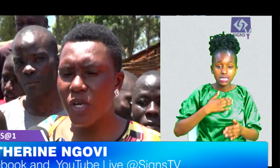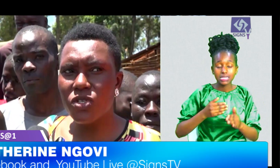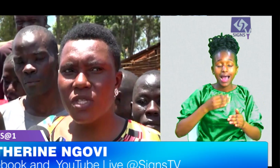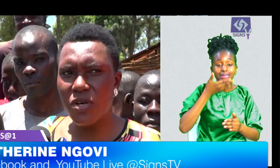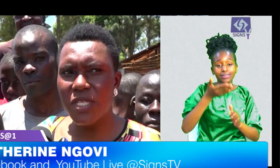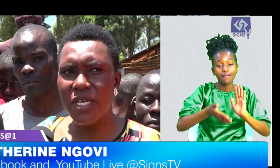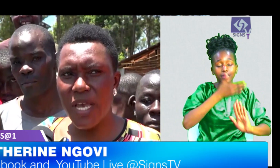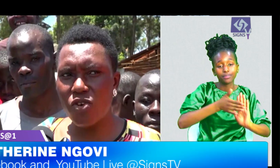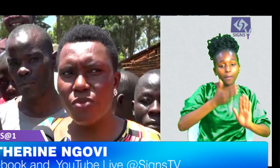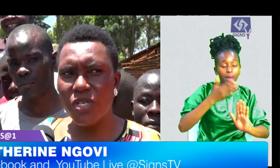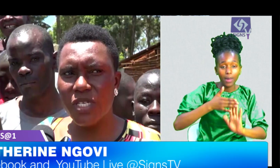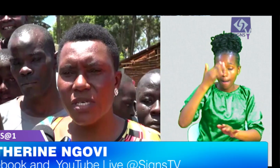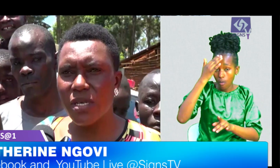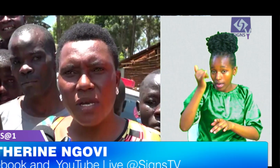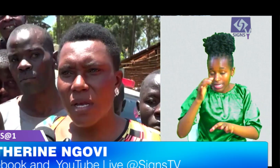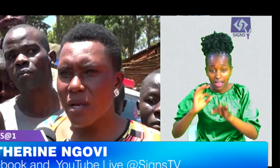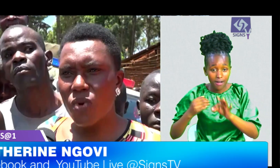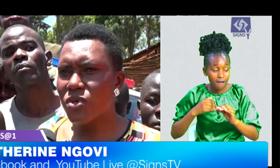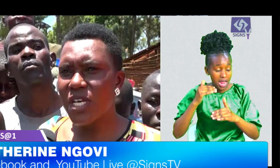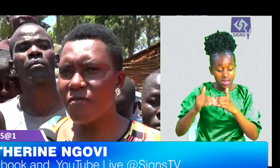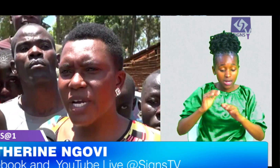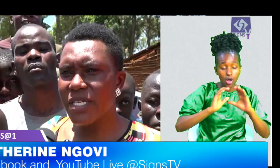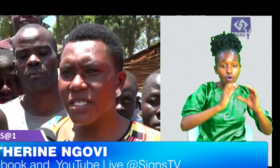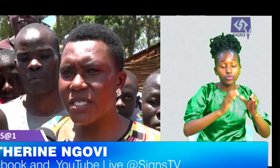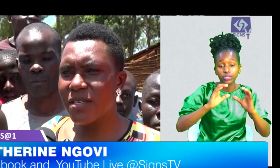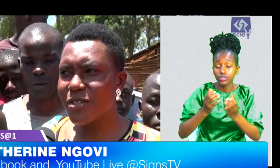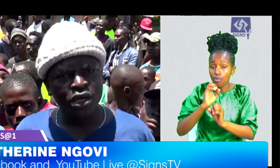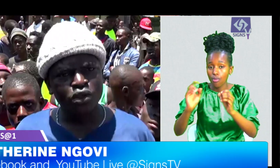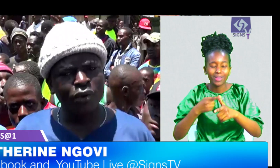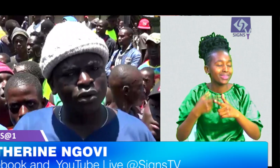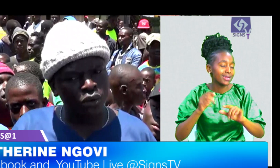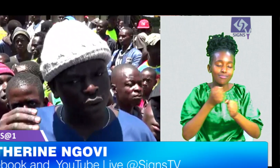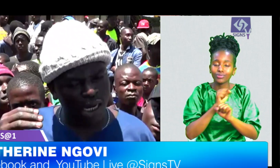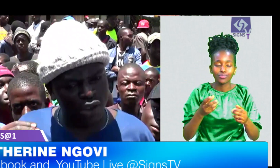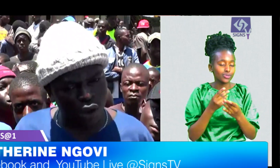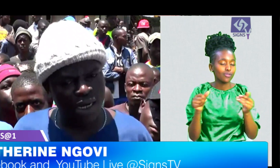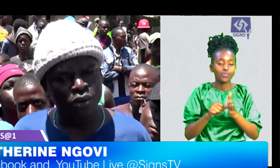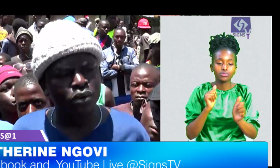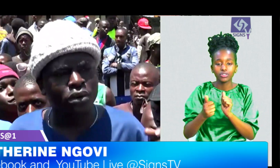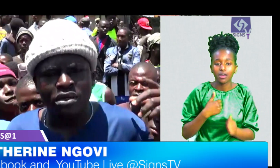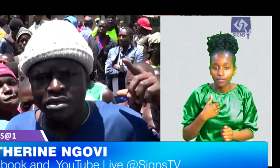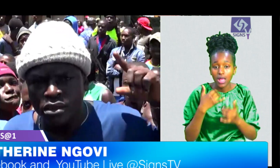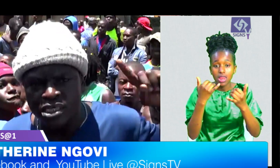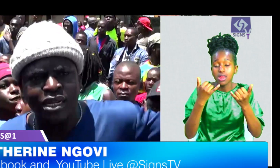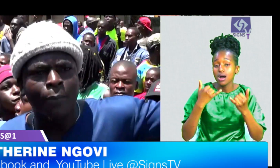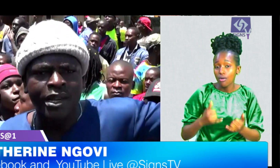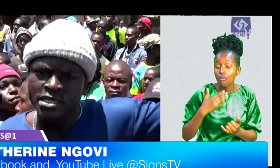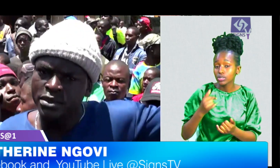we and the residents, we did it ourselves, claiming that there's no fuel and there's no driver actually. That is